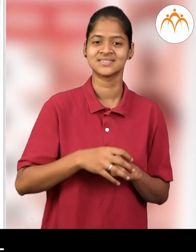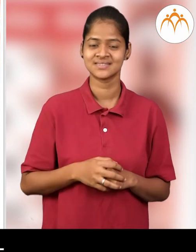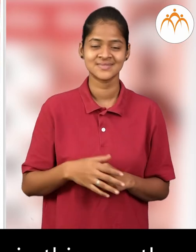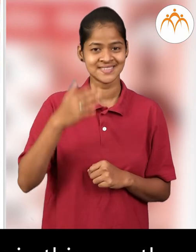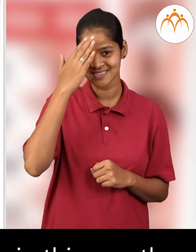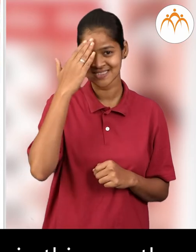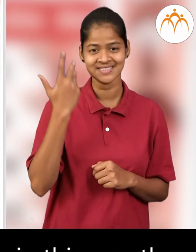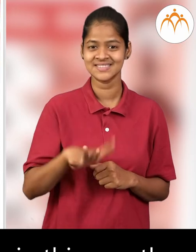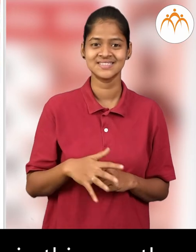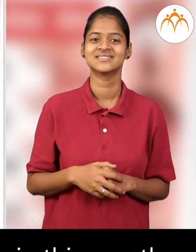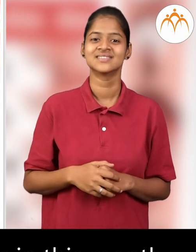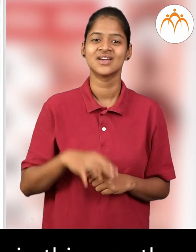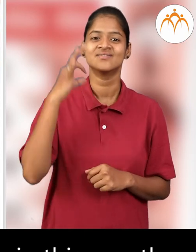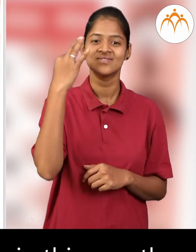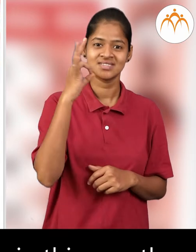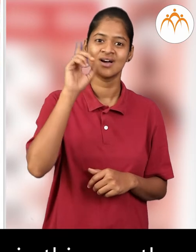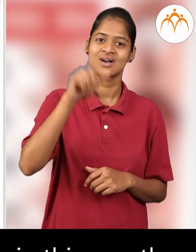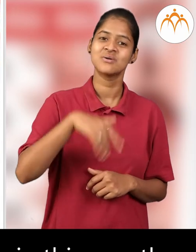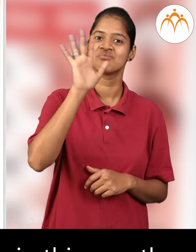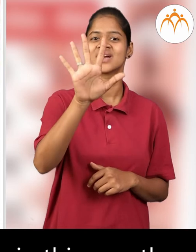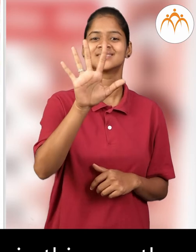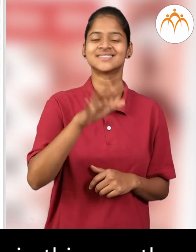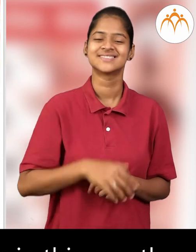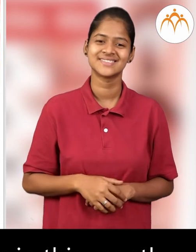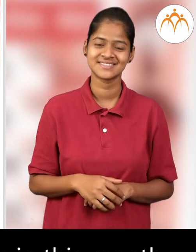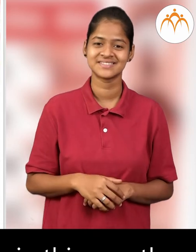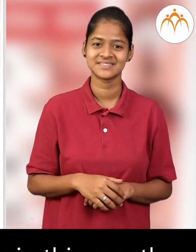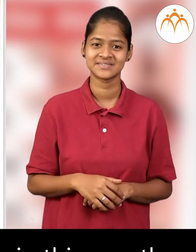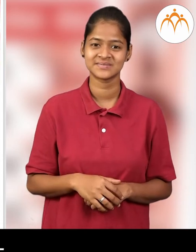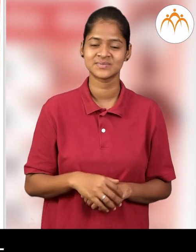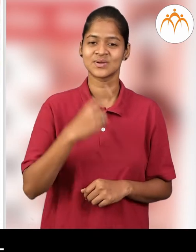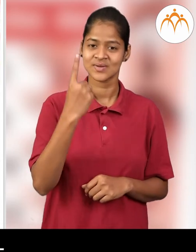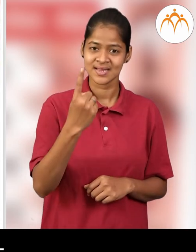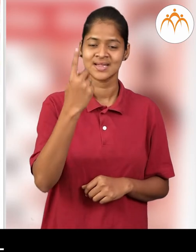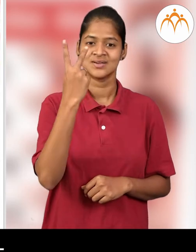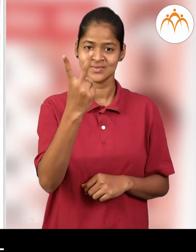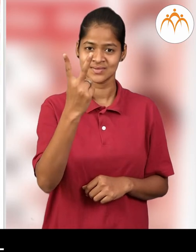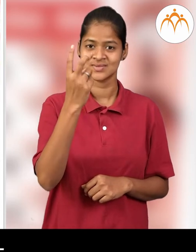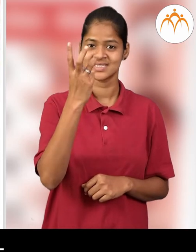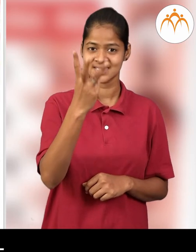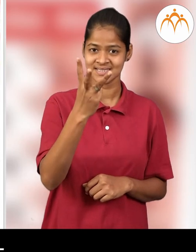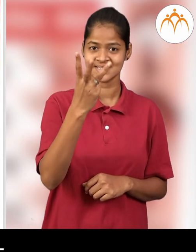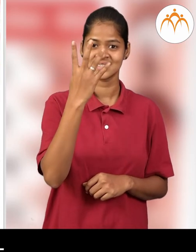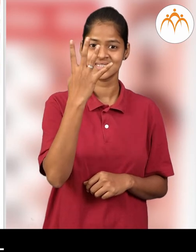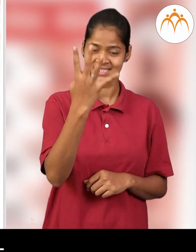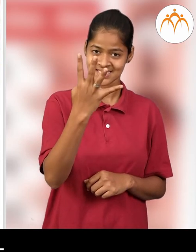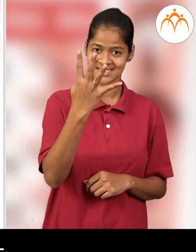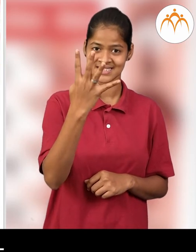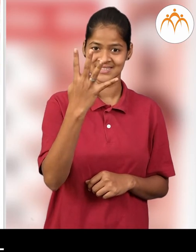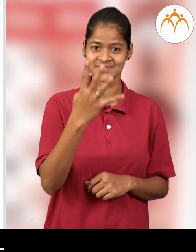Oh, there are 5 Fridays in this month. 1, 2, 3, 4, 5.